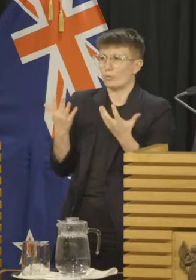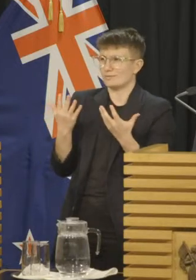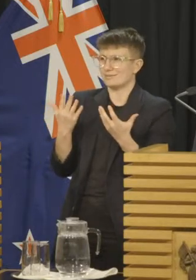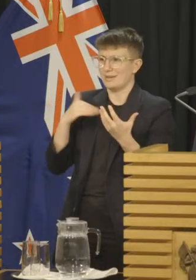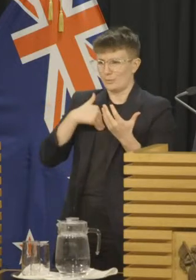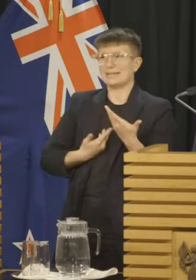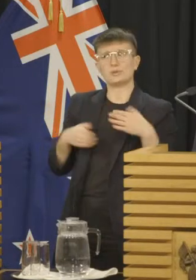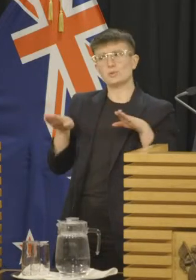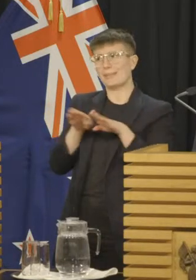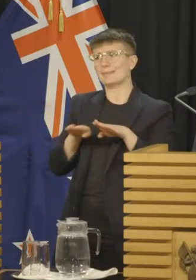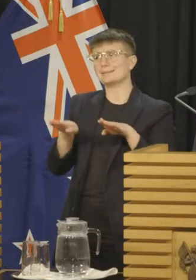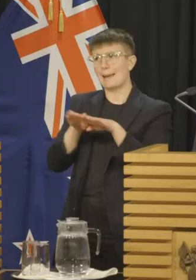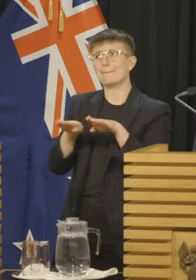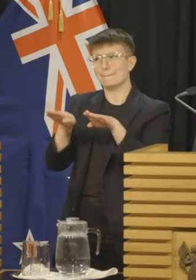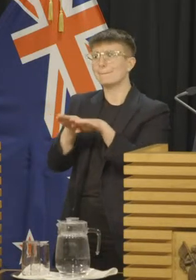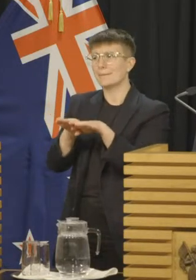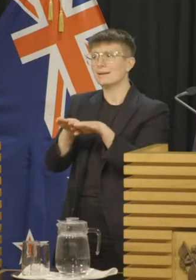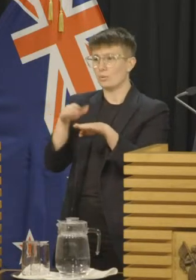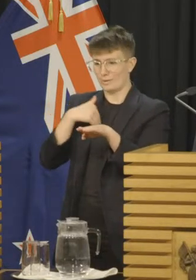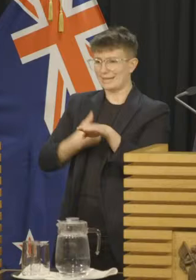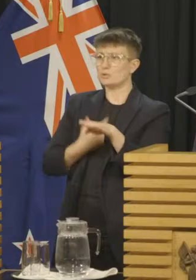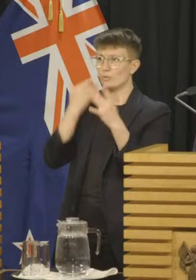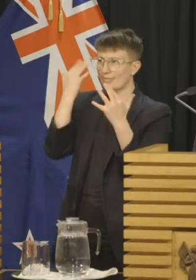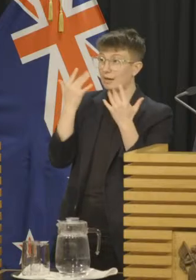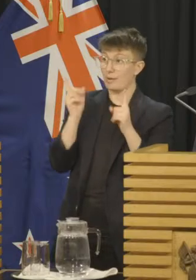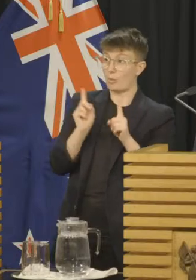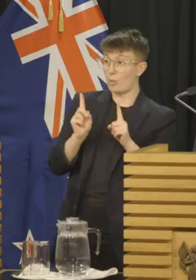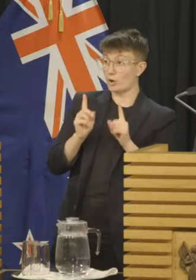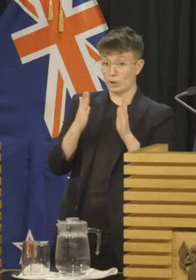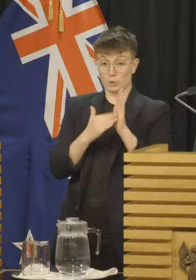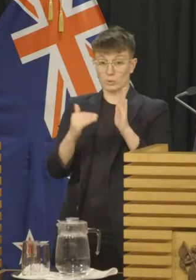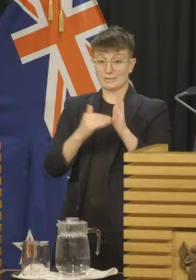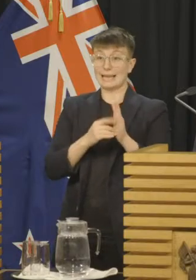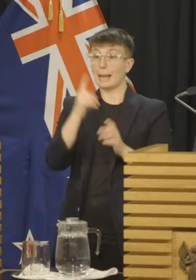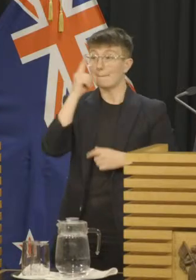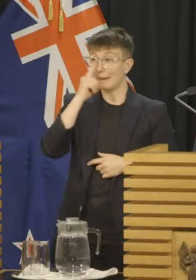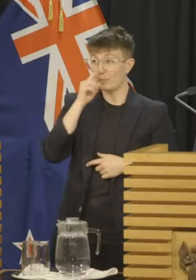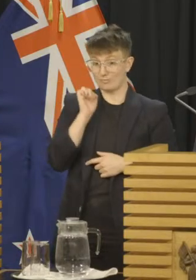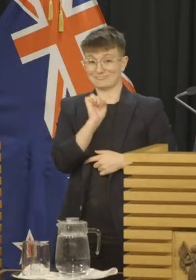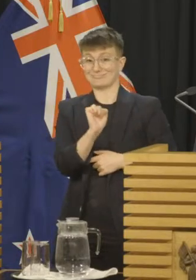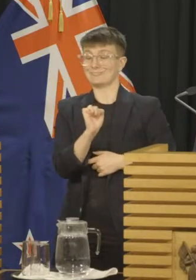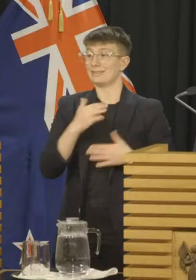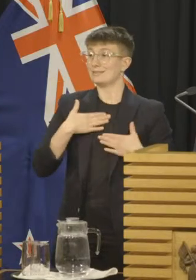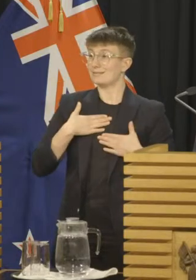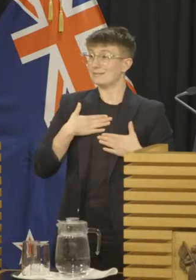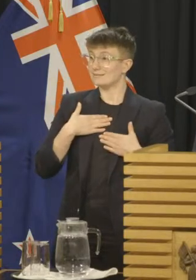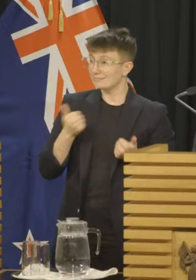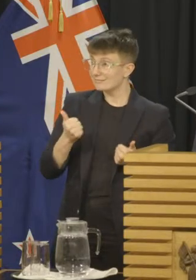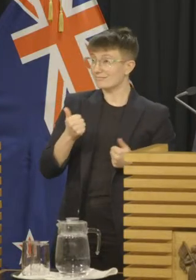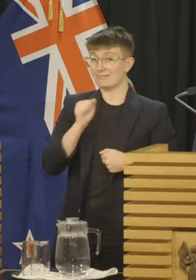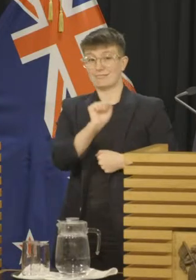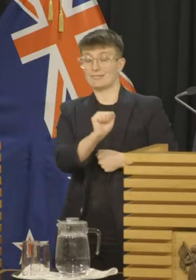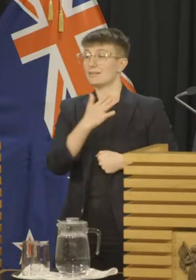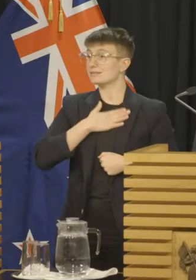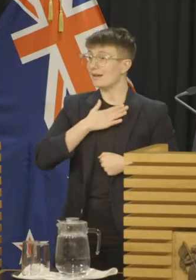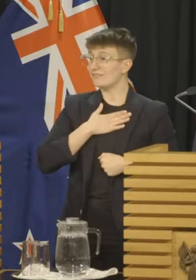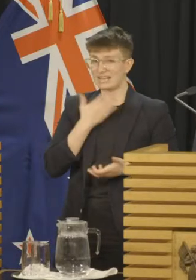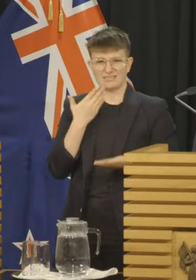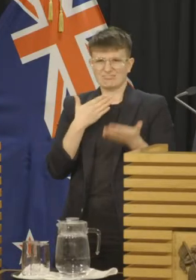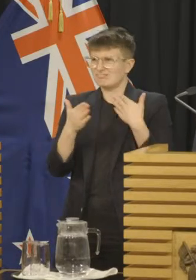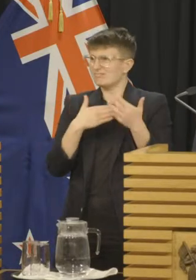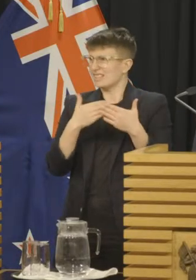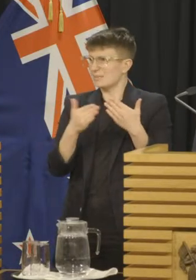we ensure the health and safety of New Zealanders? And that judgment, that equation doesn't change, regardless of what's happening in the political